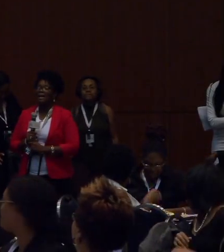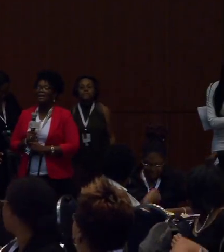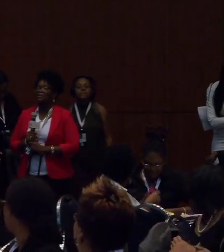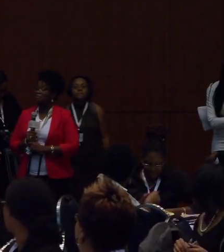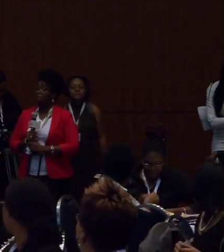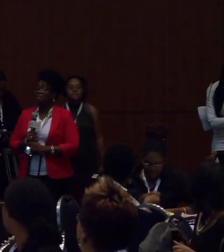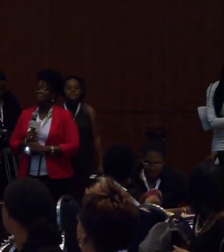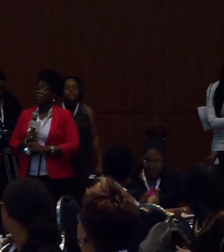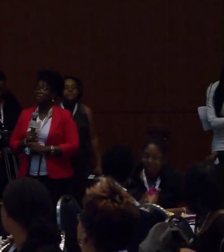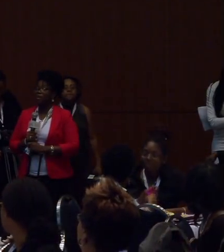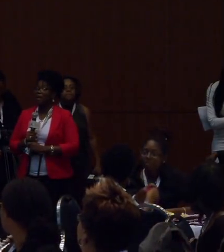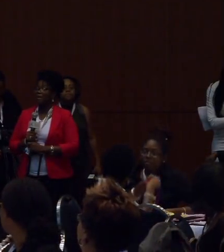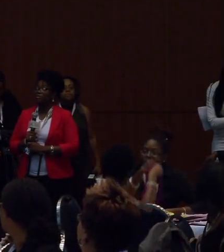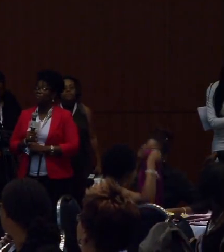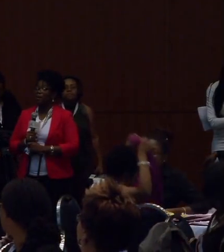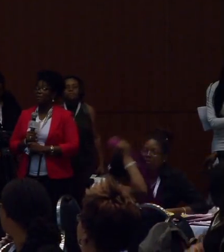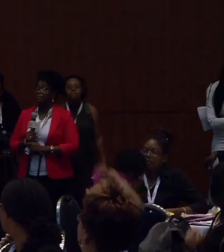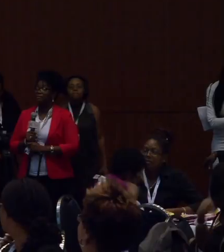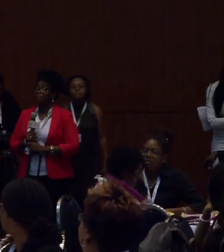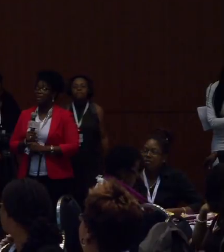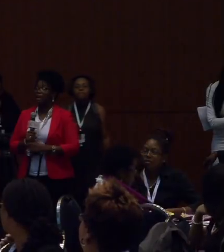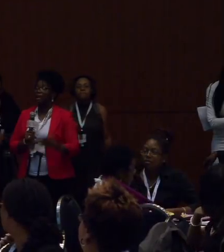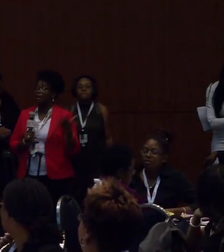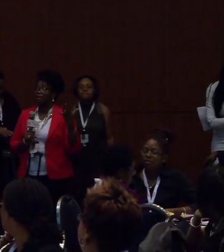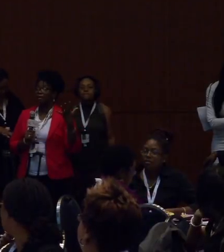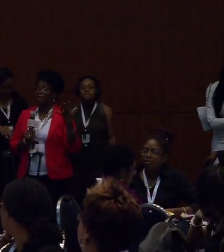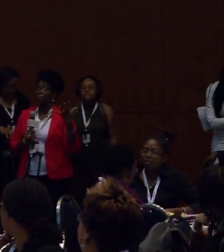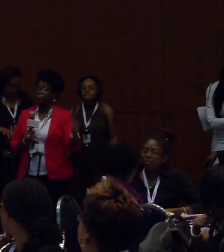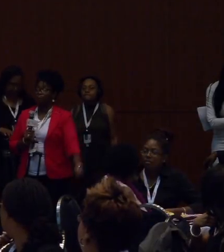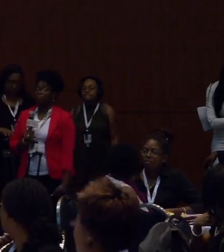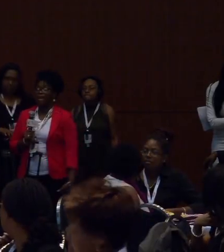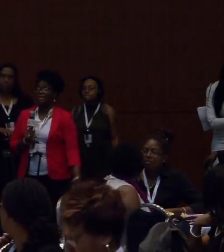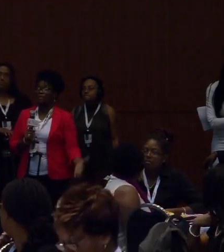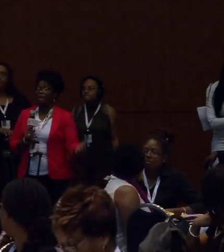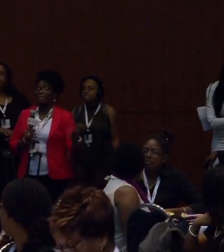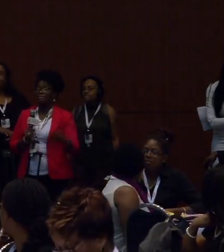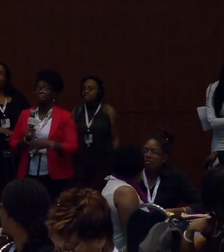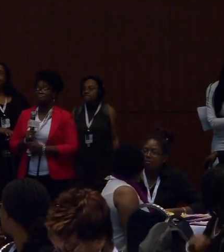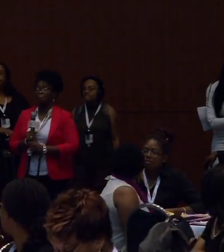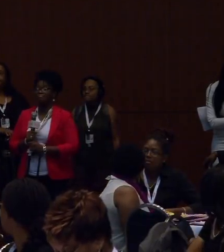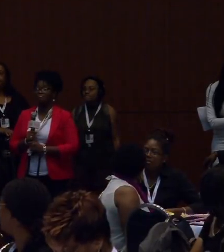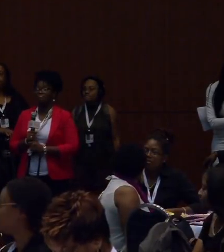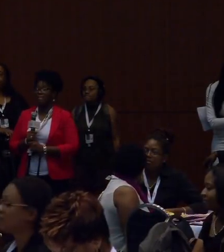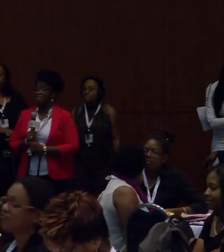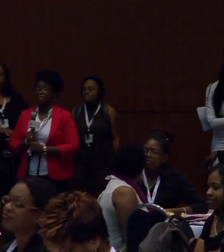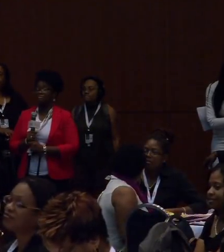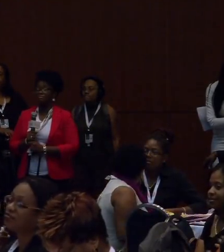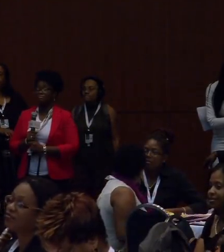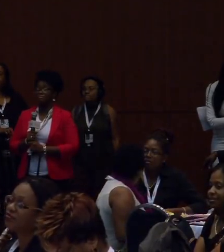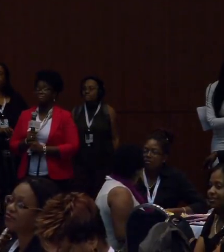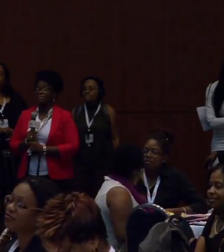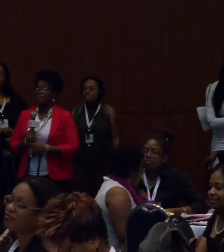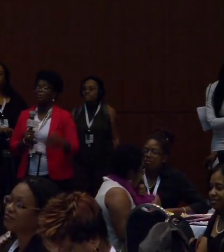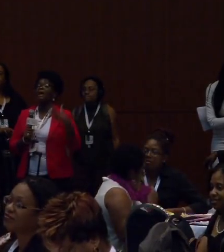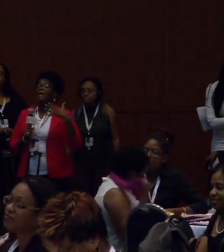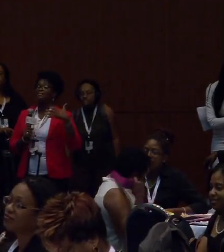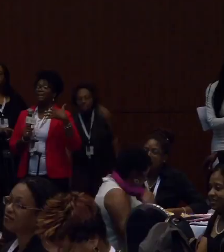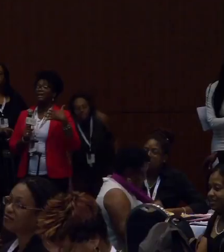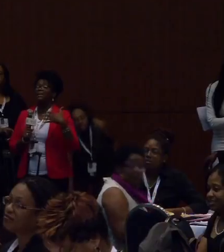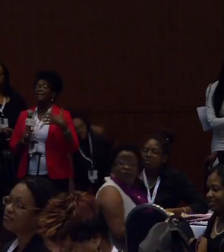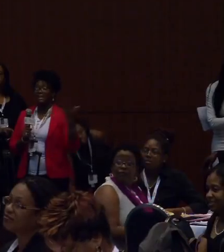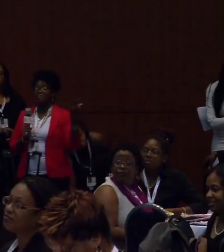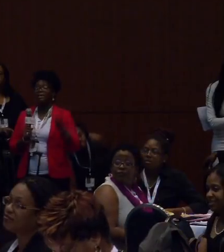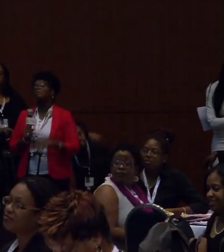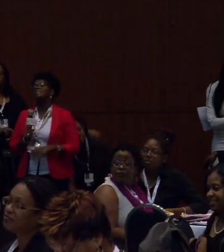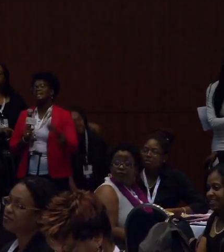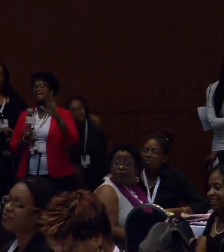a loving mother and wife. And I write. That's it. So if that's I